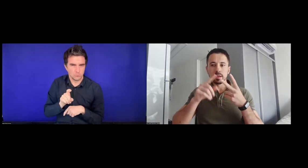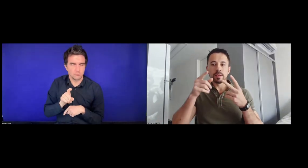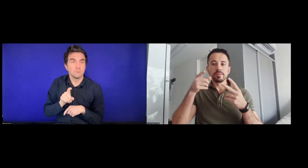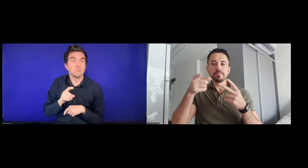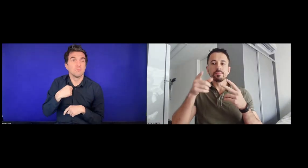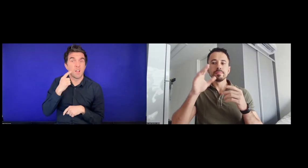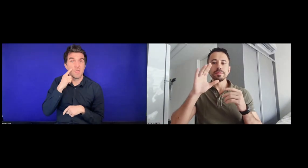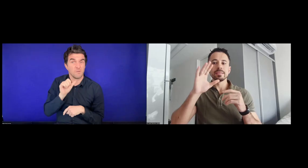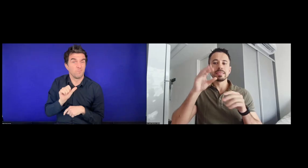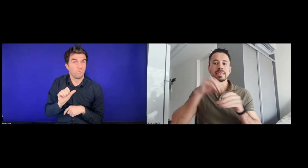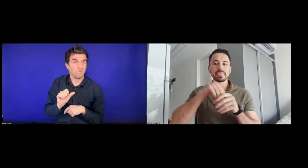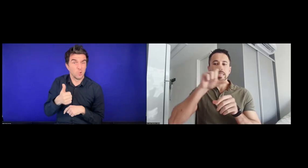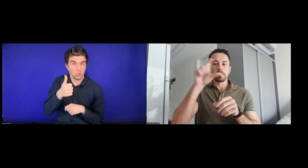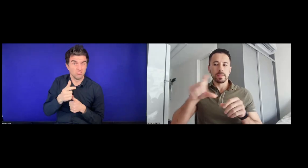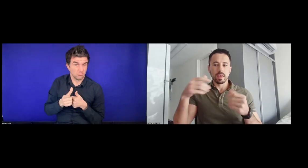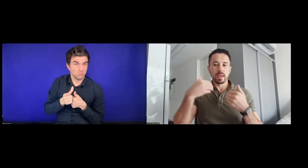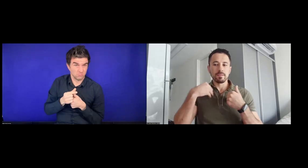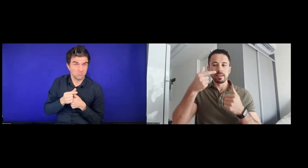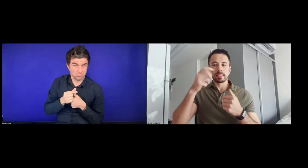see.